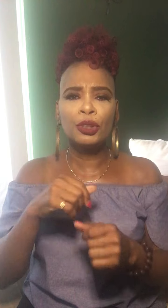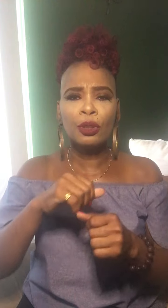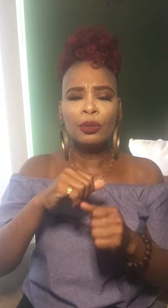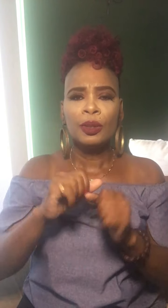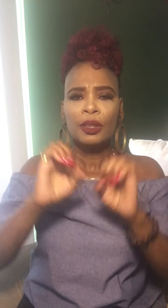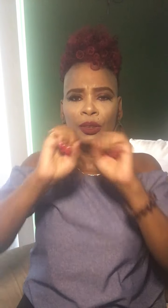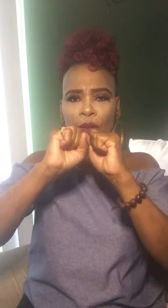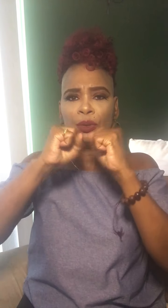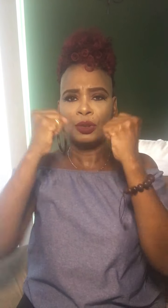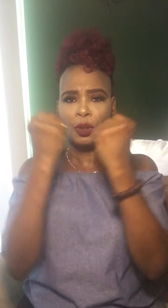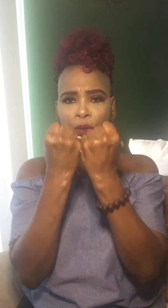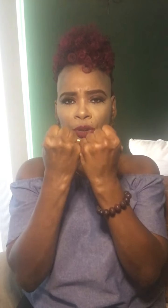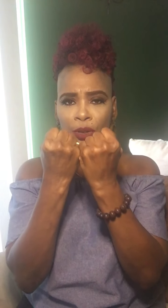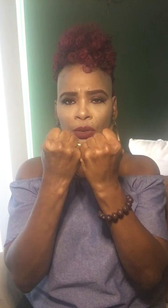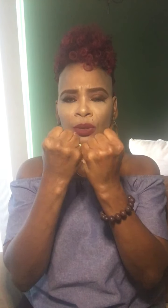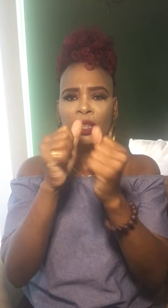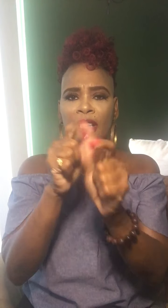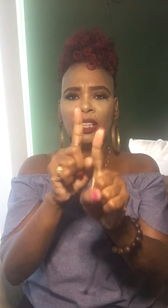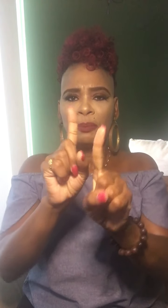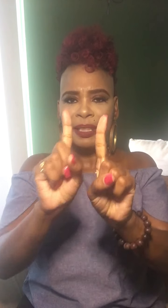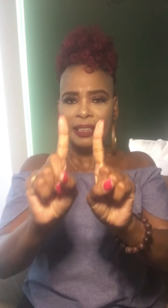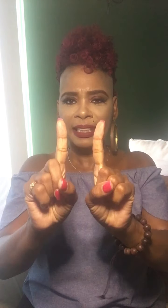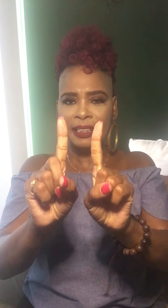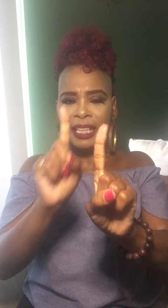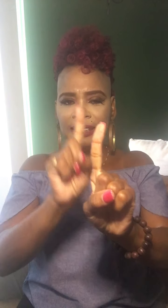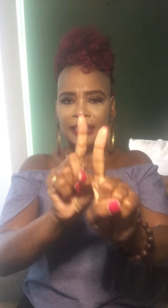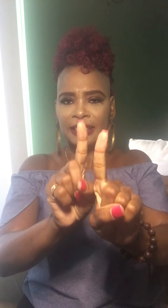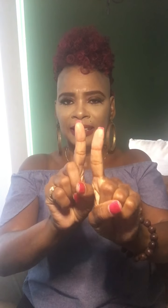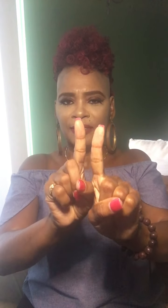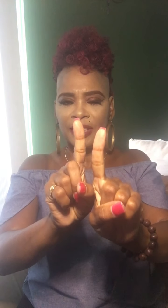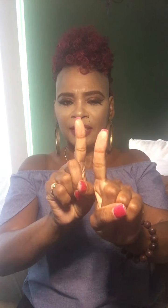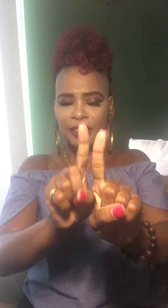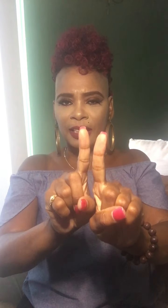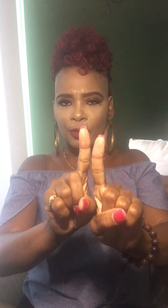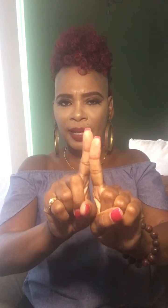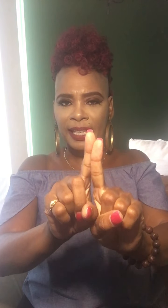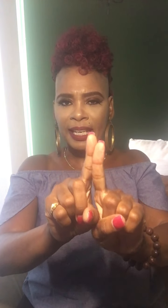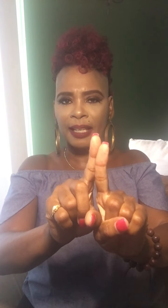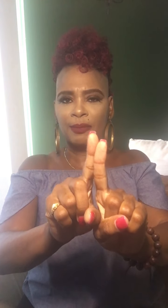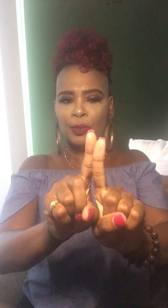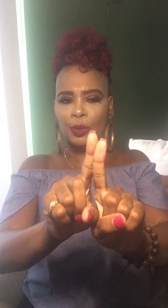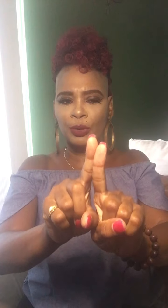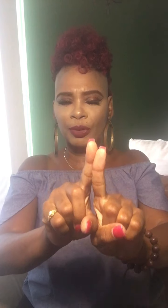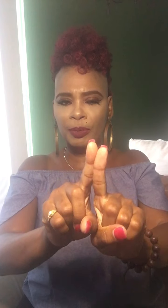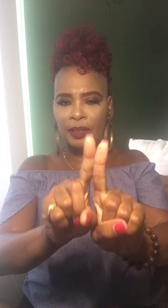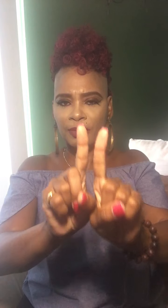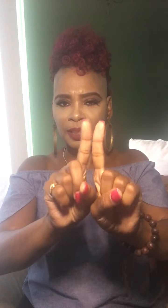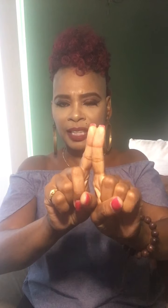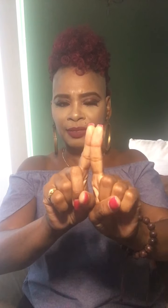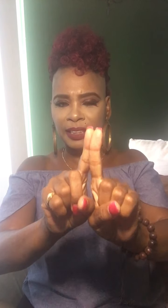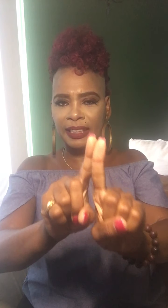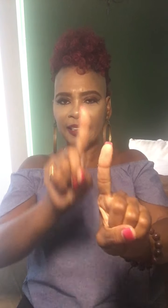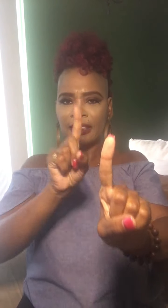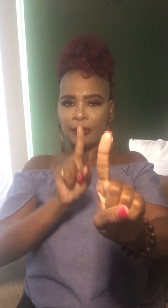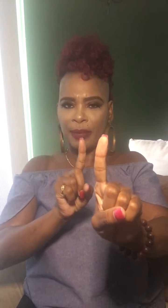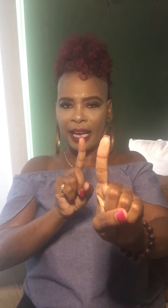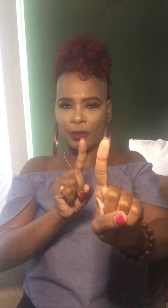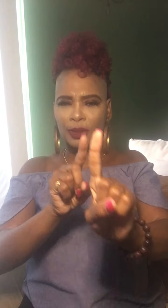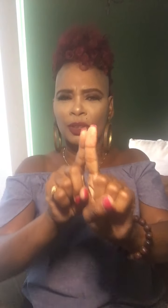Social, so social, make the index fingers and the right hand moves from the left index backwards. So